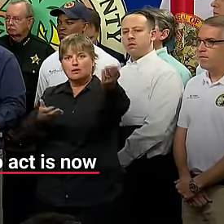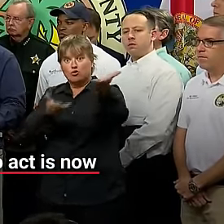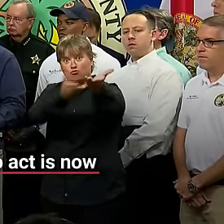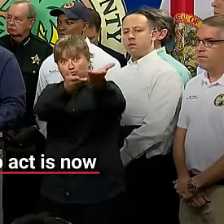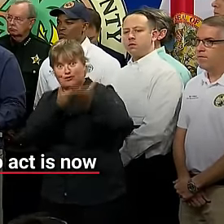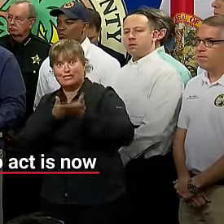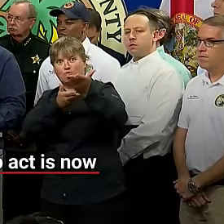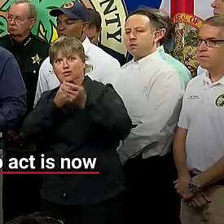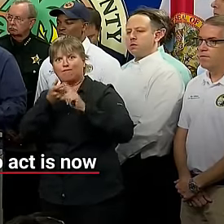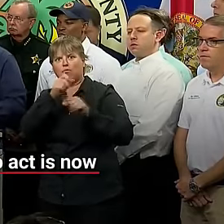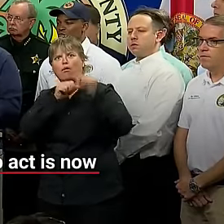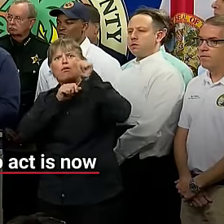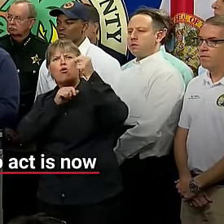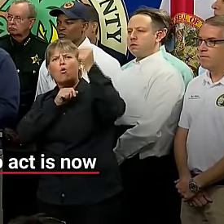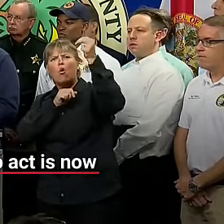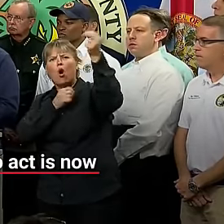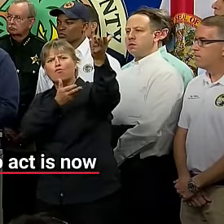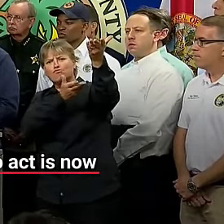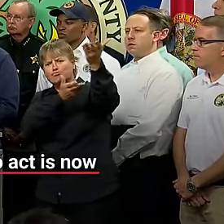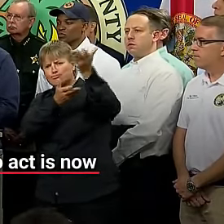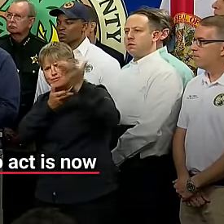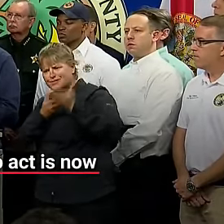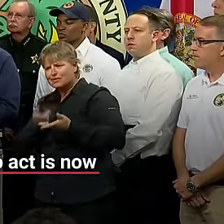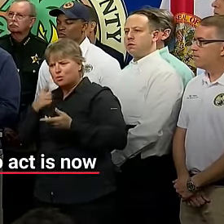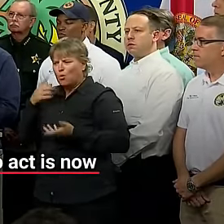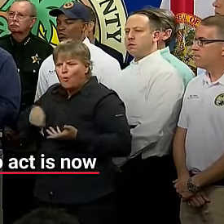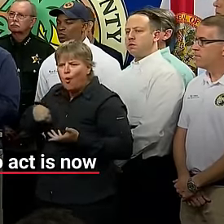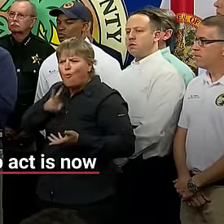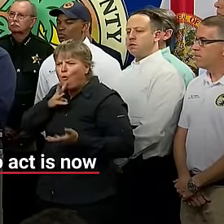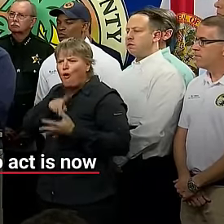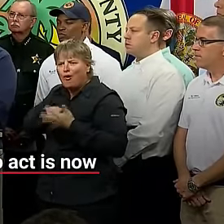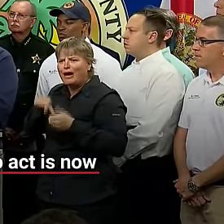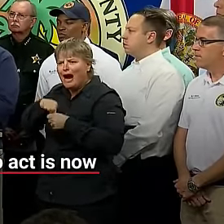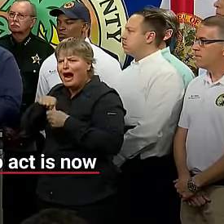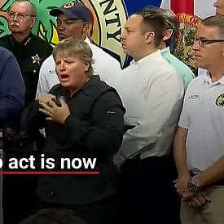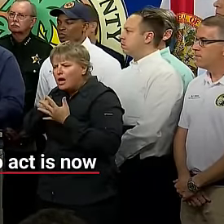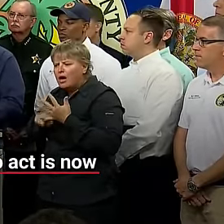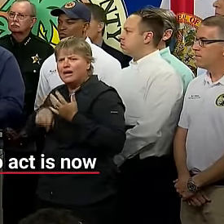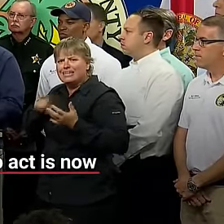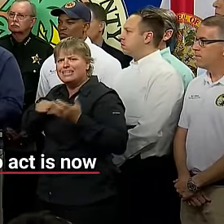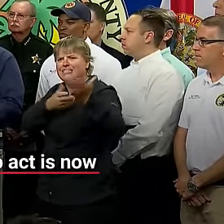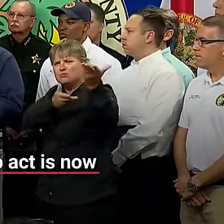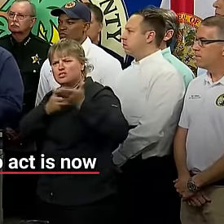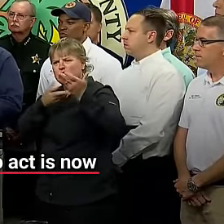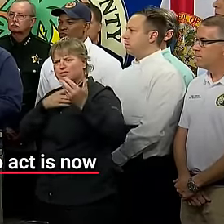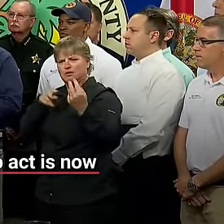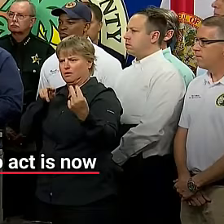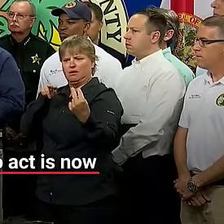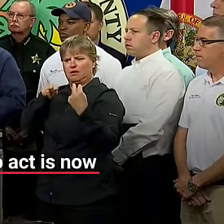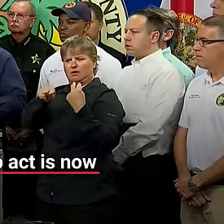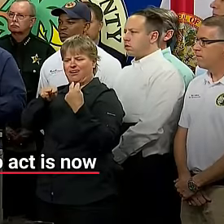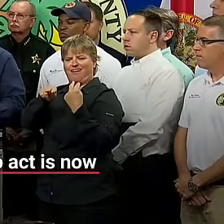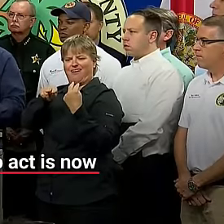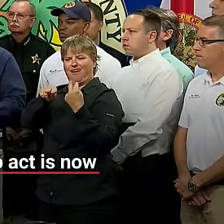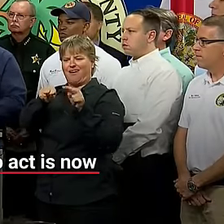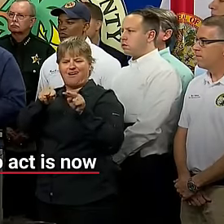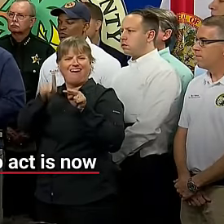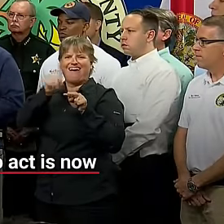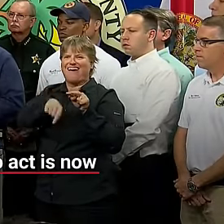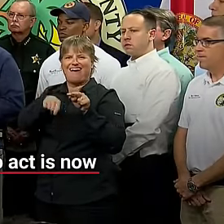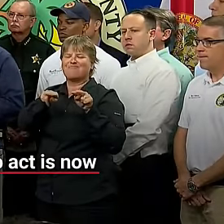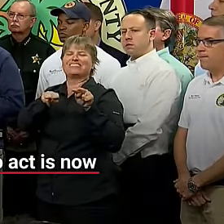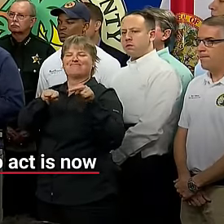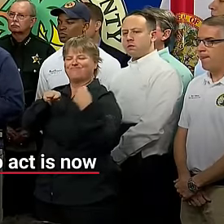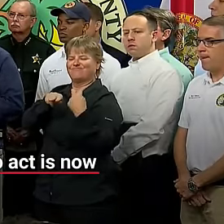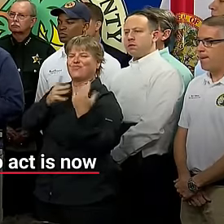If you noticed with the fuel, we're constantly having trucks being refueled at the ports and then going to